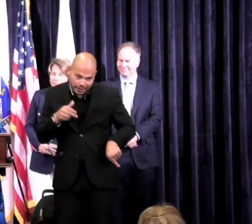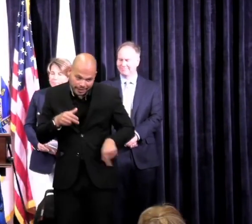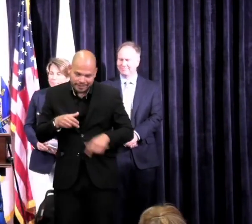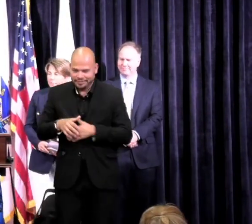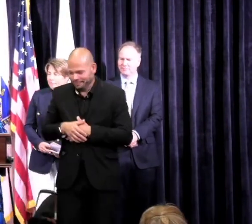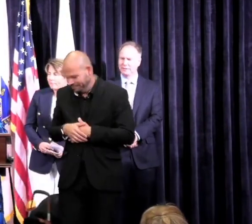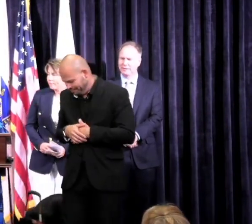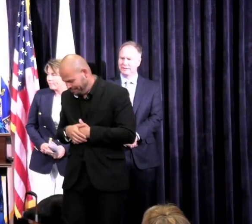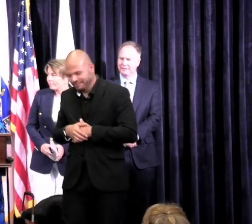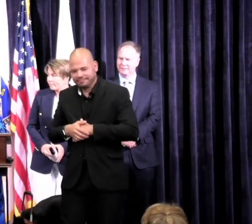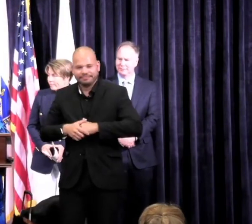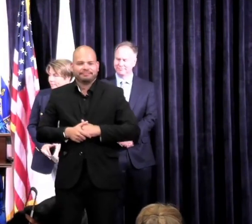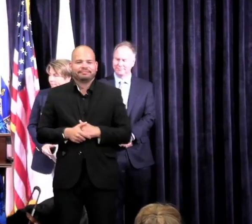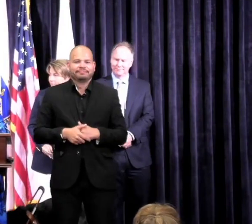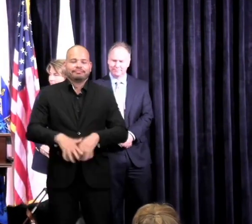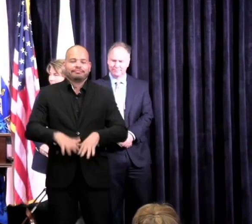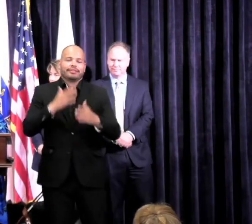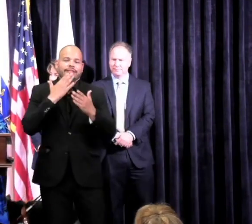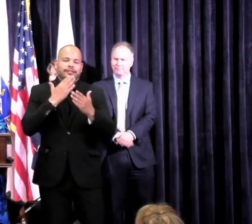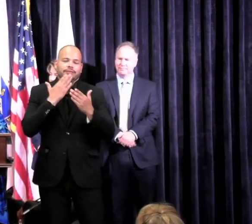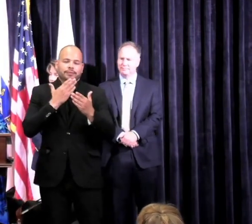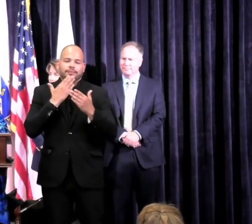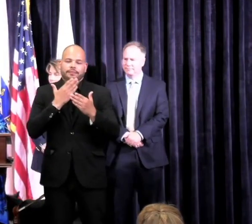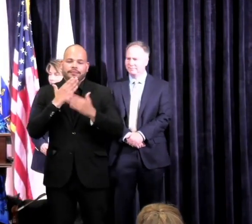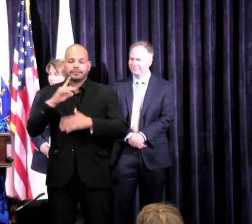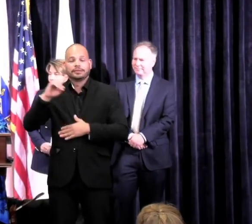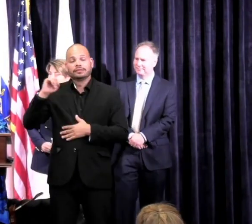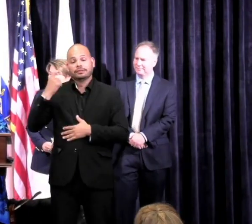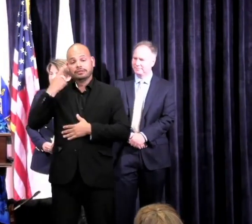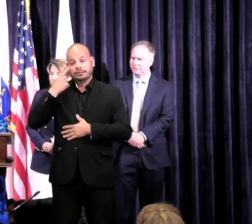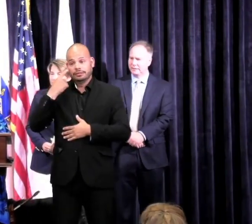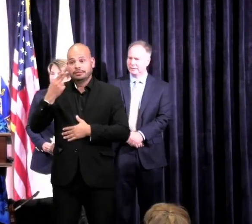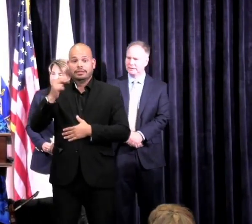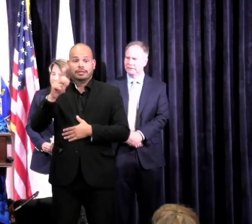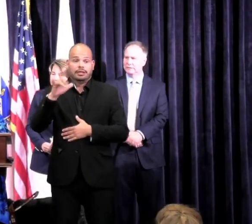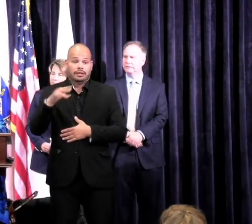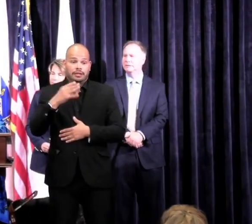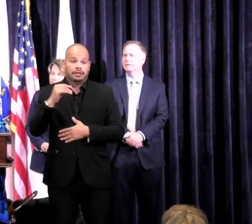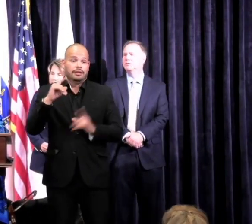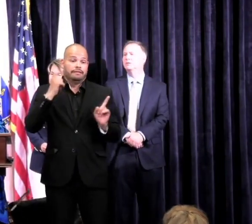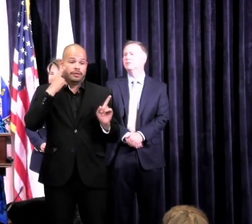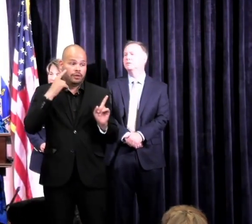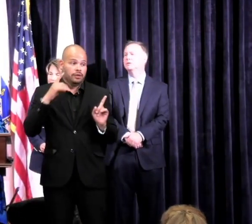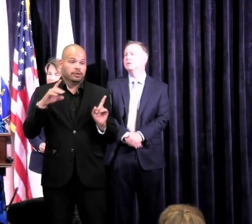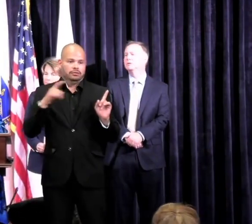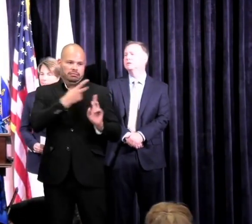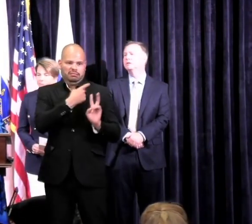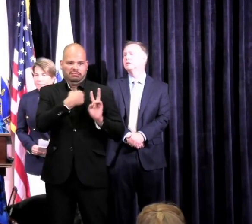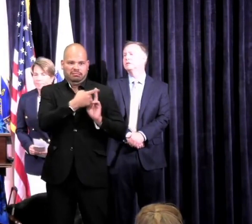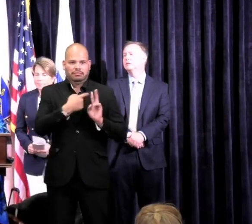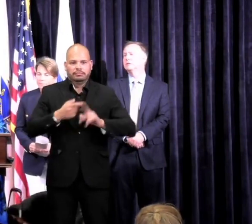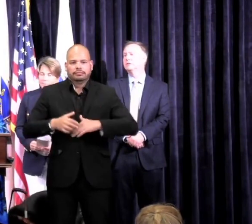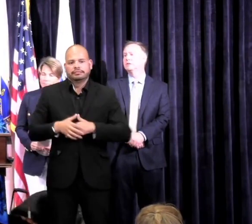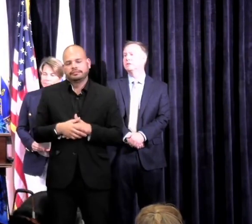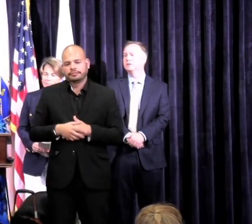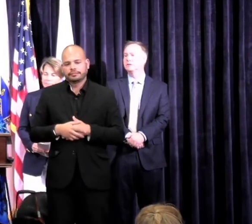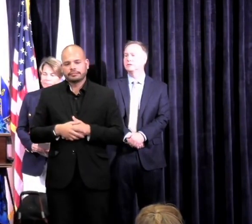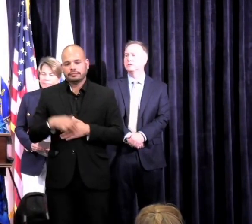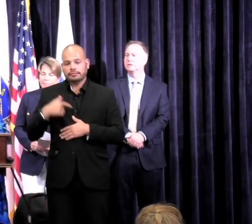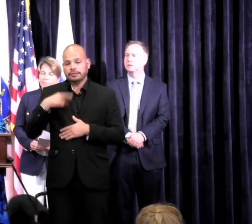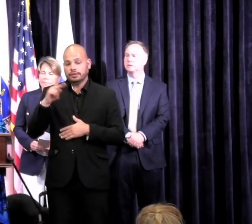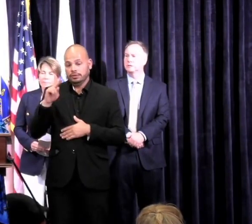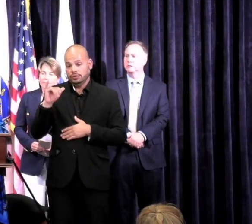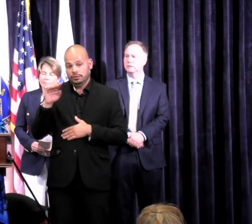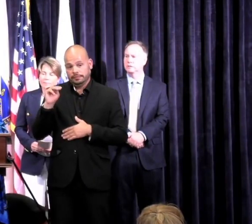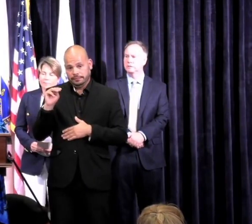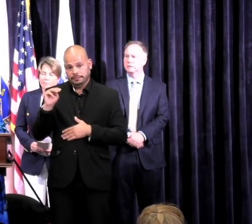lieutenant governor Driscoll I'm Kim Charleston and I'm the executive director of the Perkins